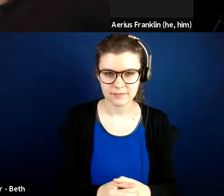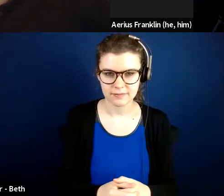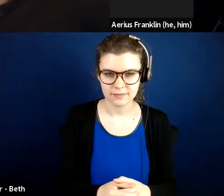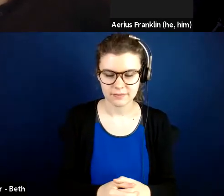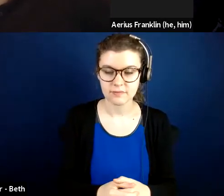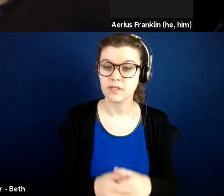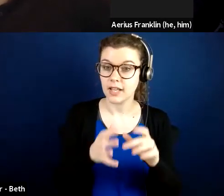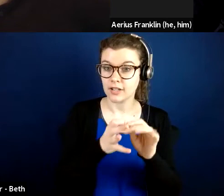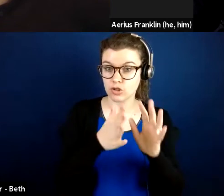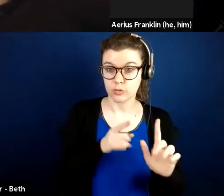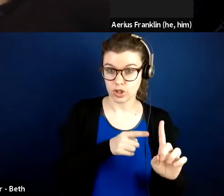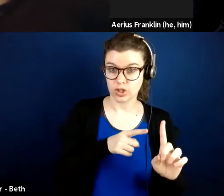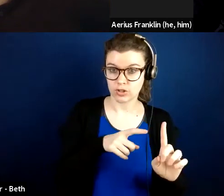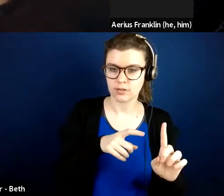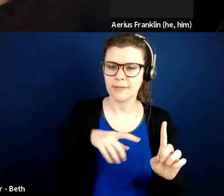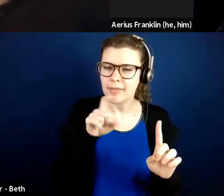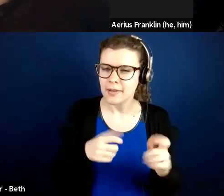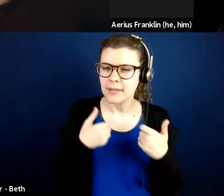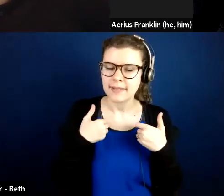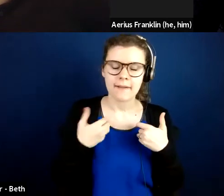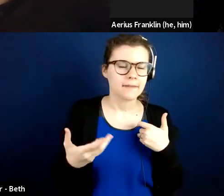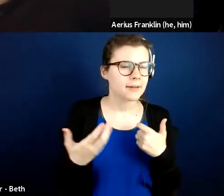Interpreters need to be able to